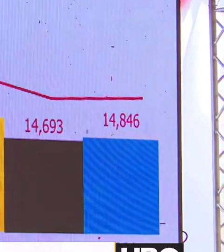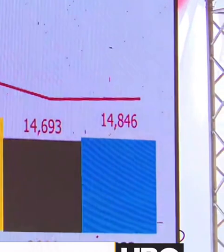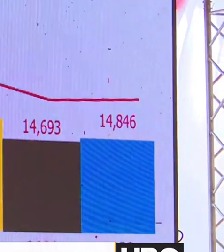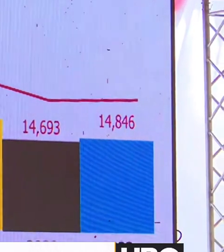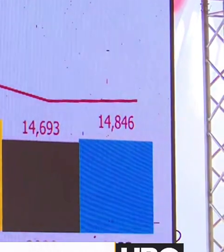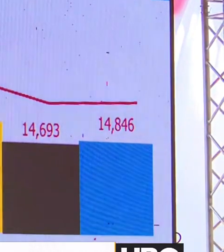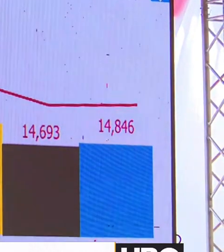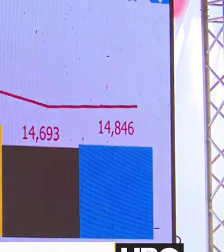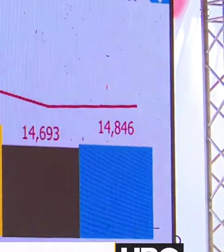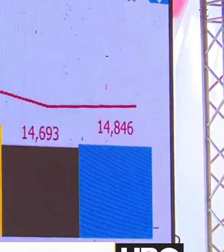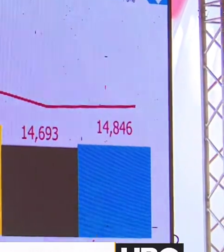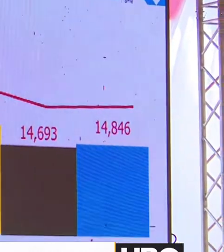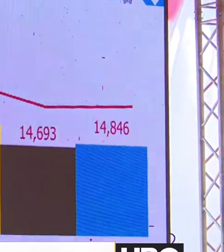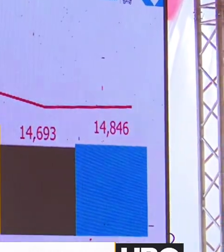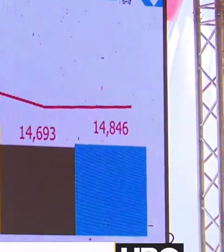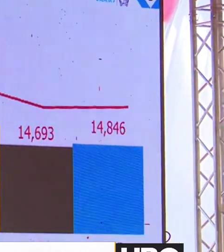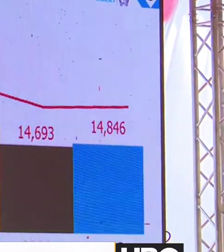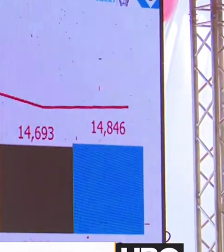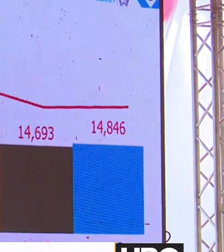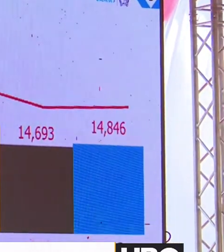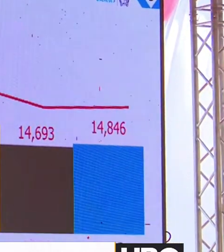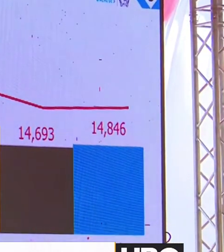On sex-related offenses,